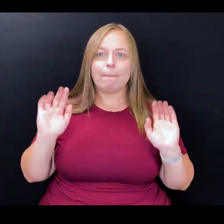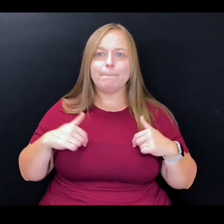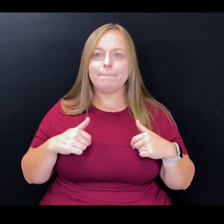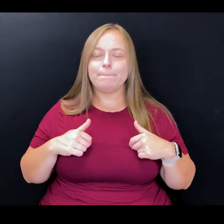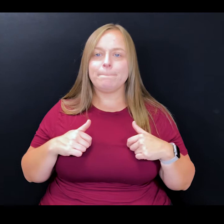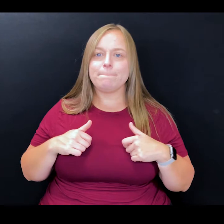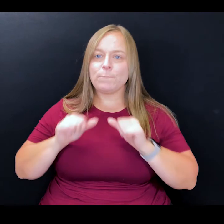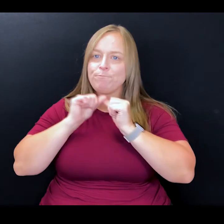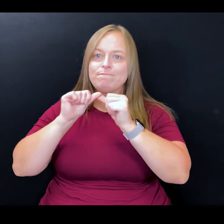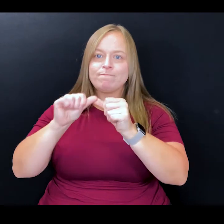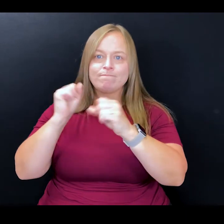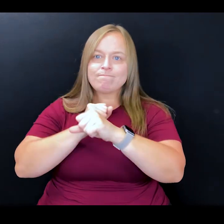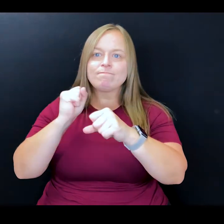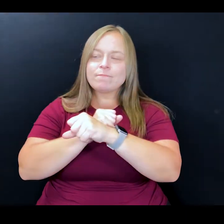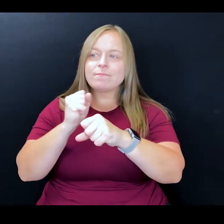it is,